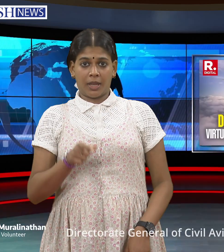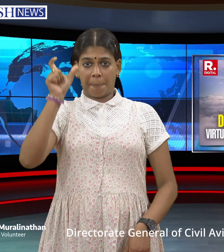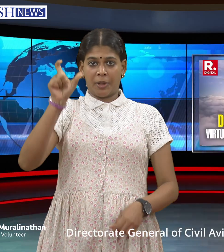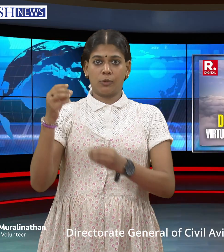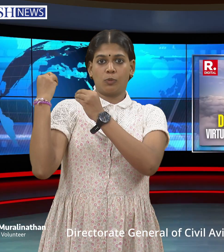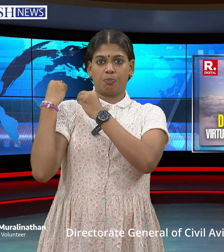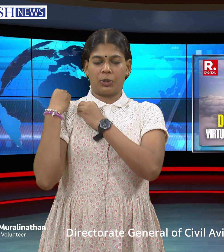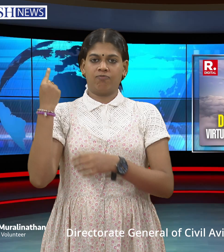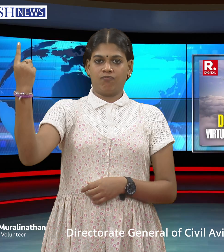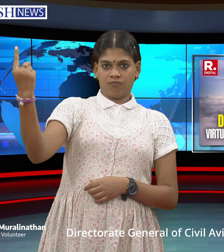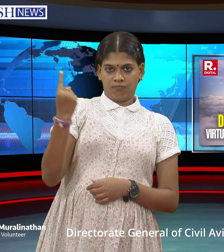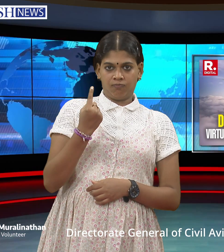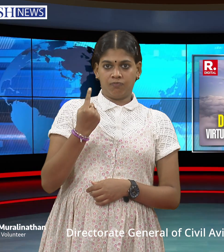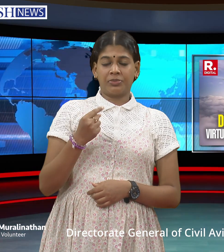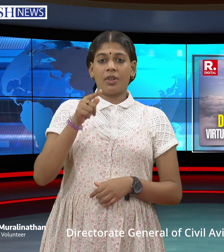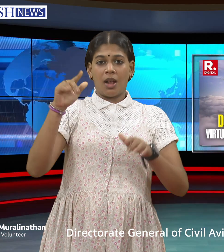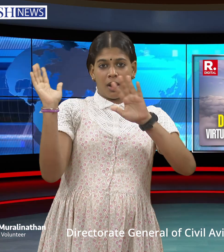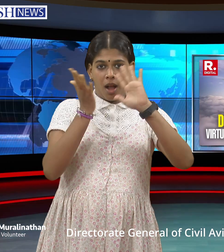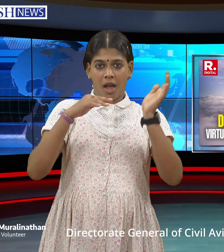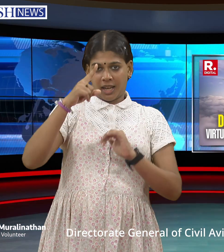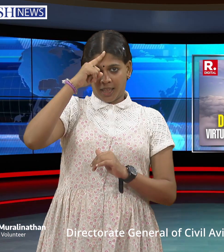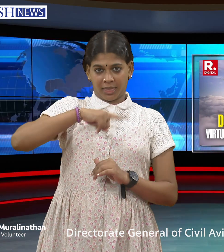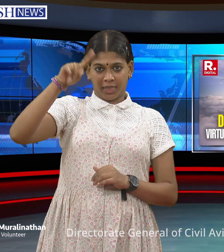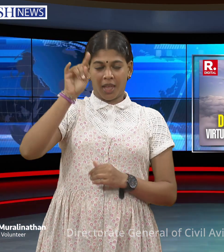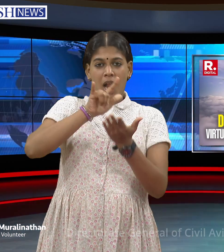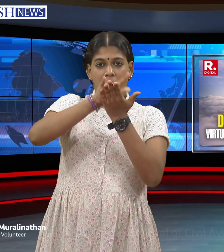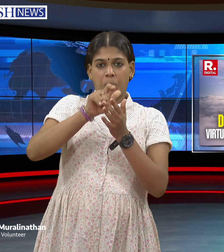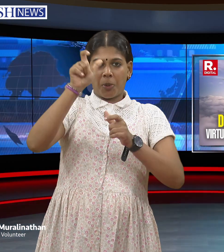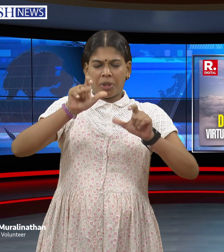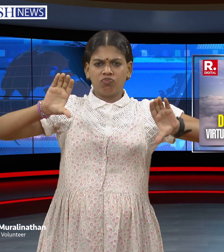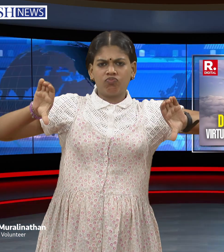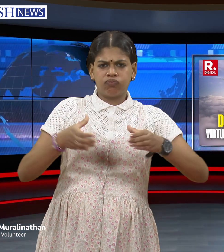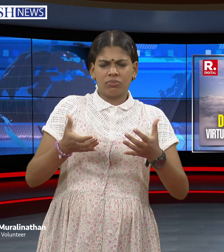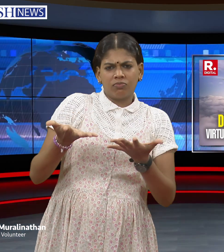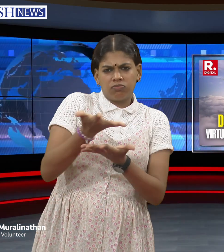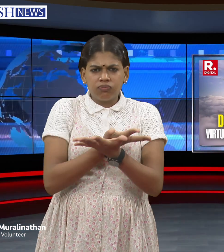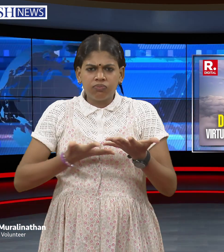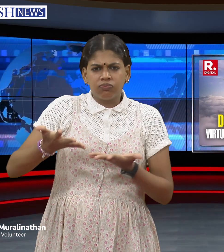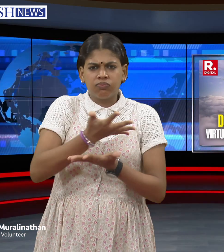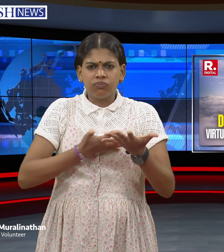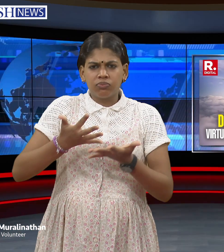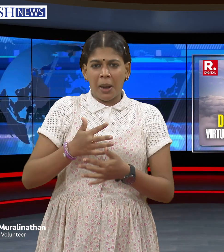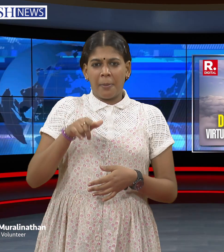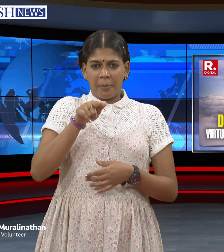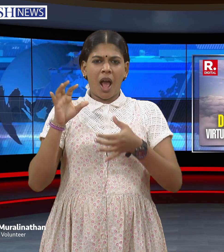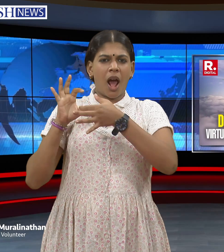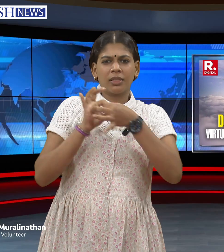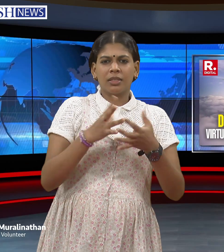(DGCA) called a high-level meeting with Air India and Air India Express officials as Air India's international flights continued to see delays